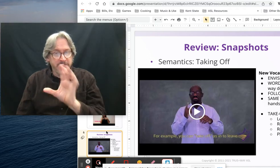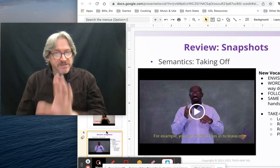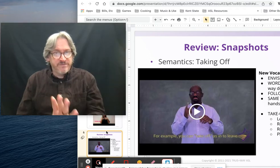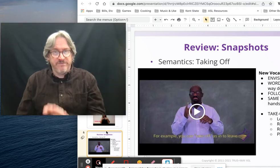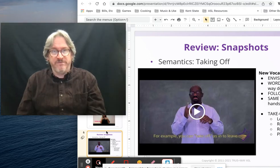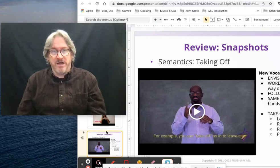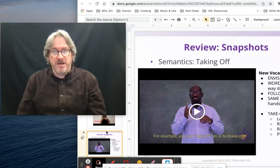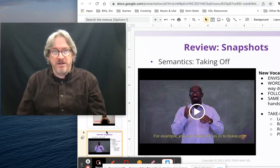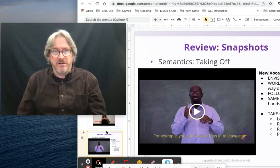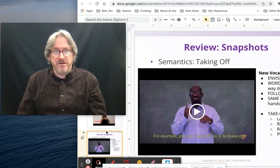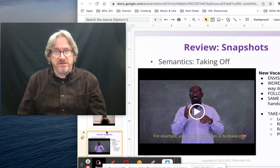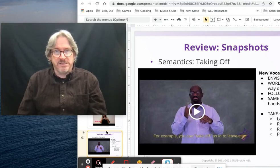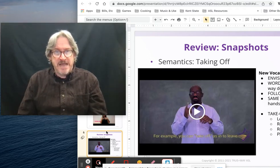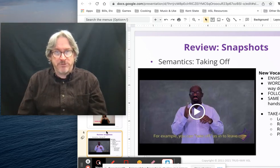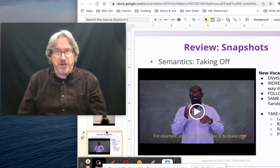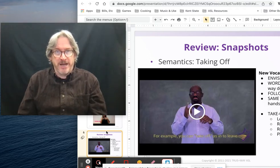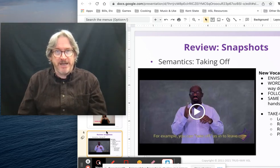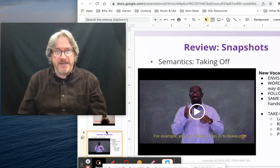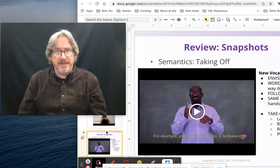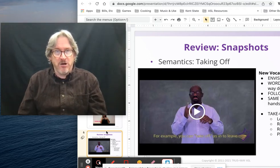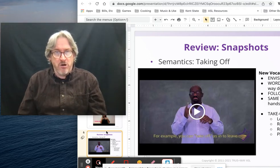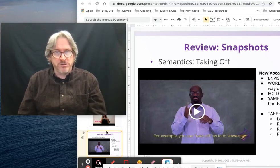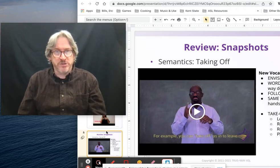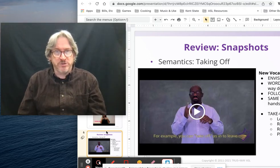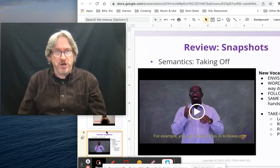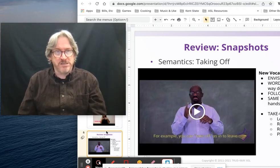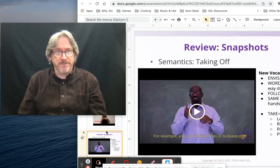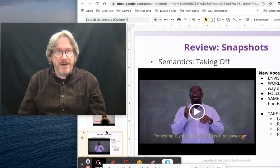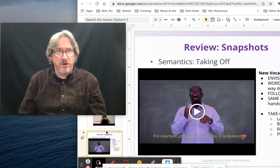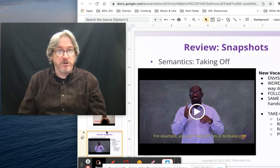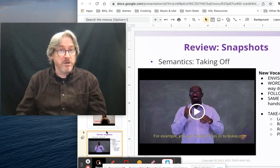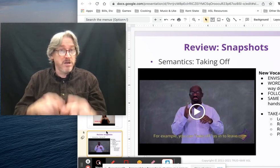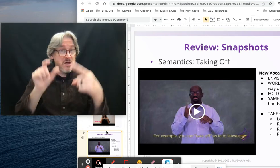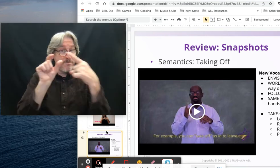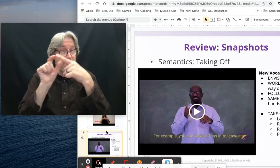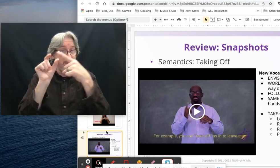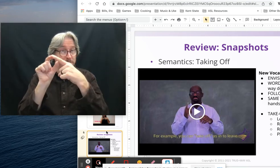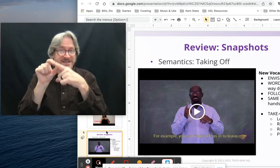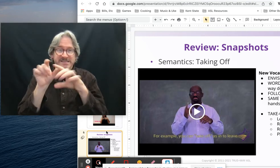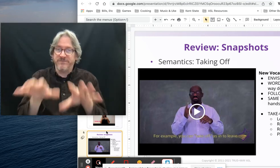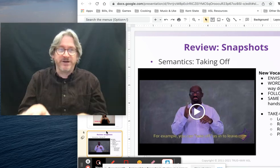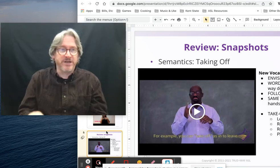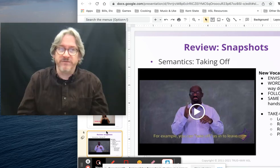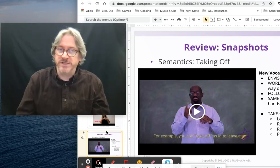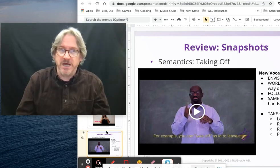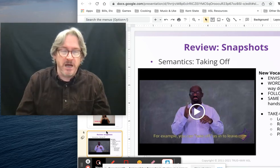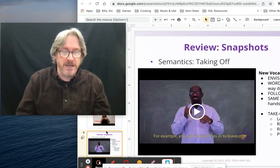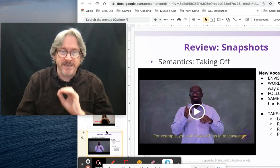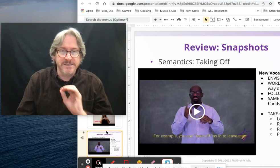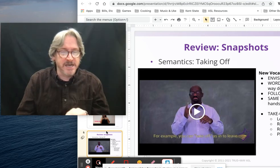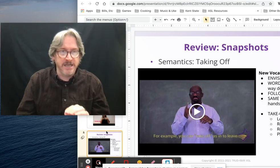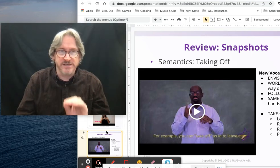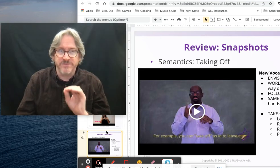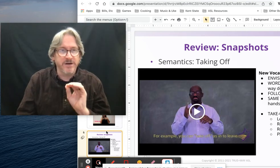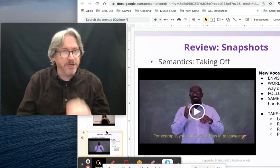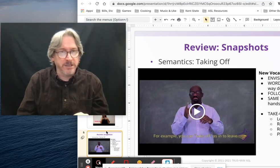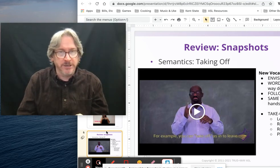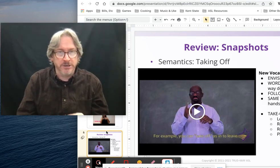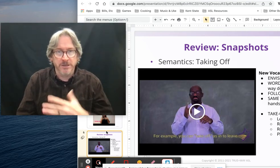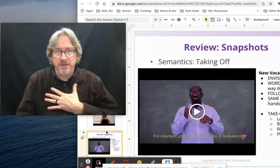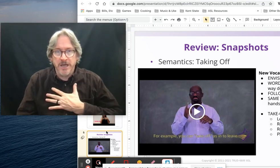In this snapshot, he also talks about, this is very confusing. His signing is